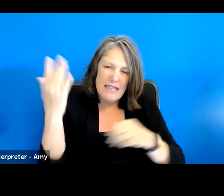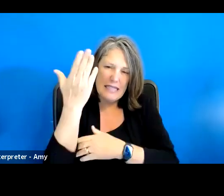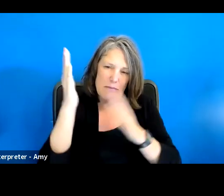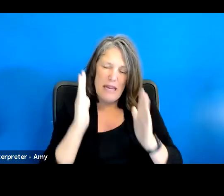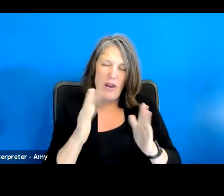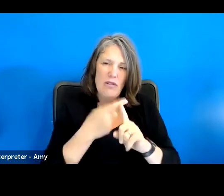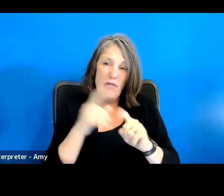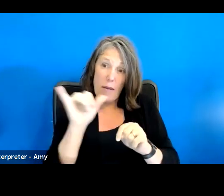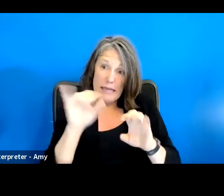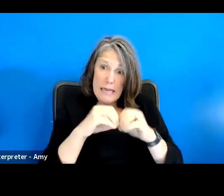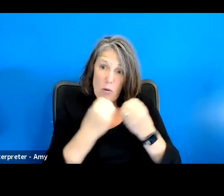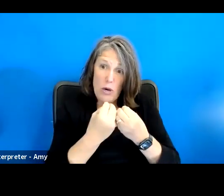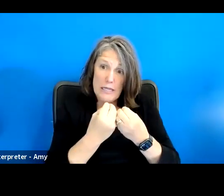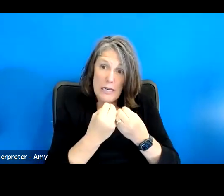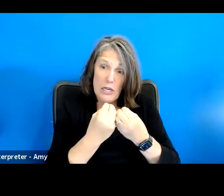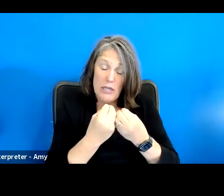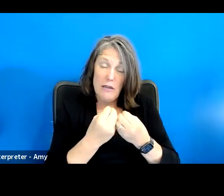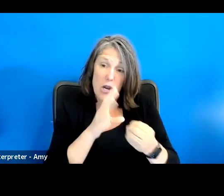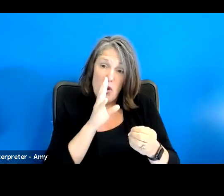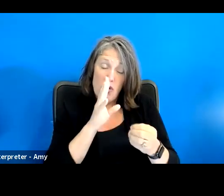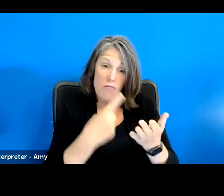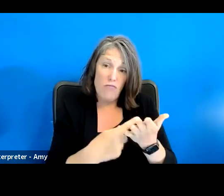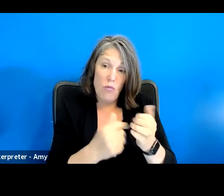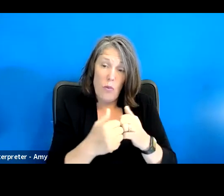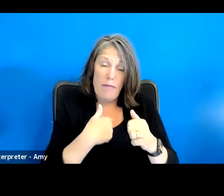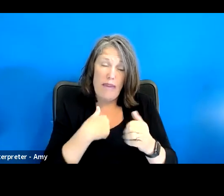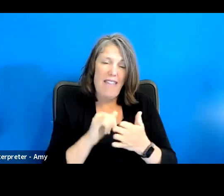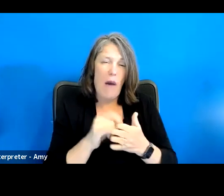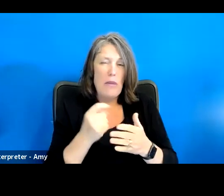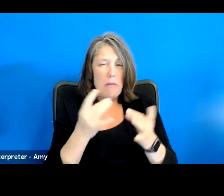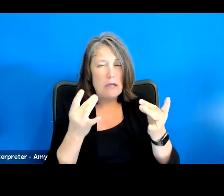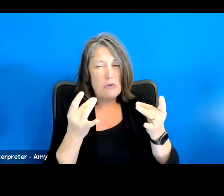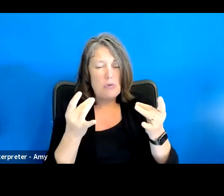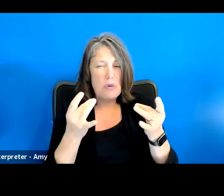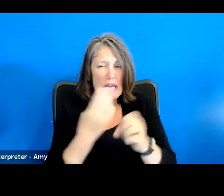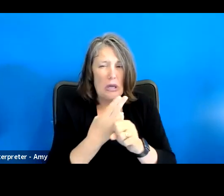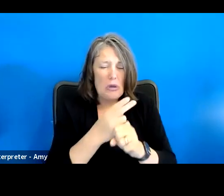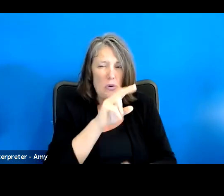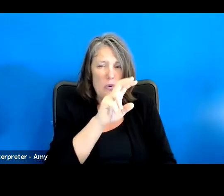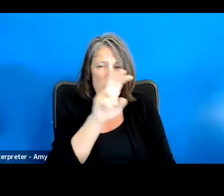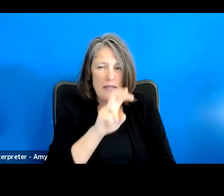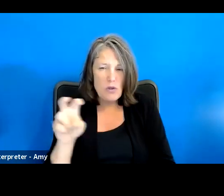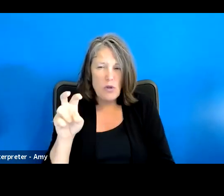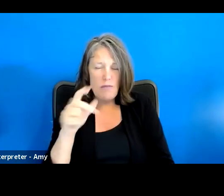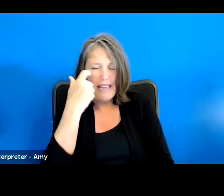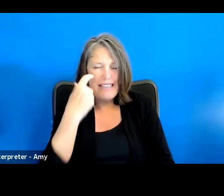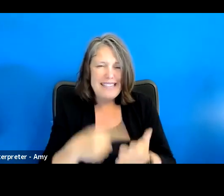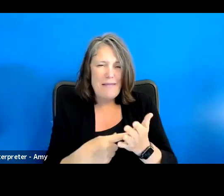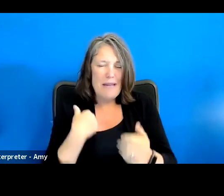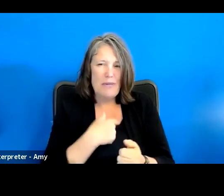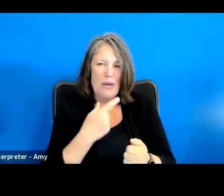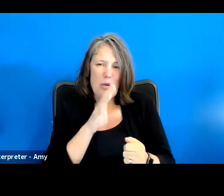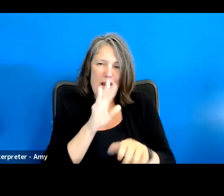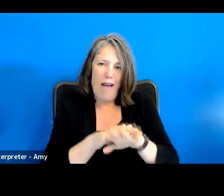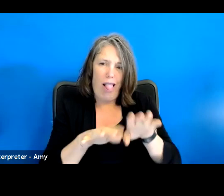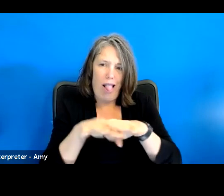speakers from the same organization talking with me. And that was a little tricky over Zoom, only because sometimes we would talk over each